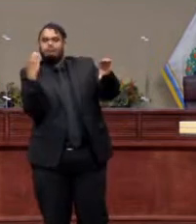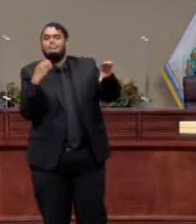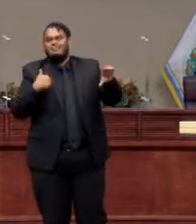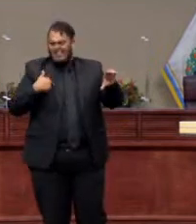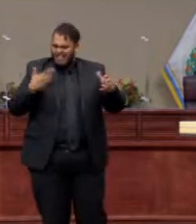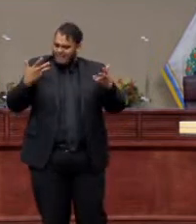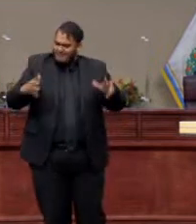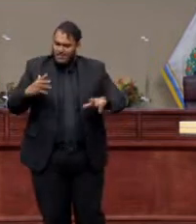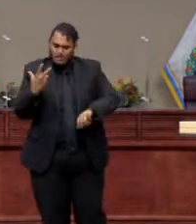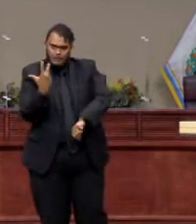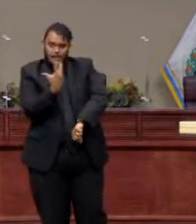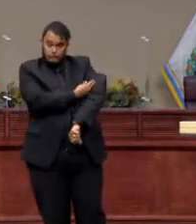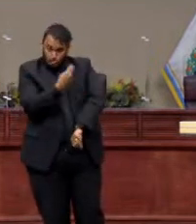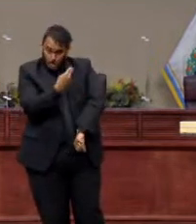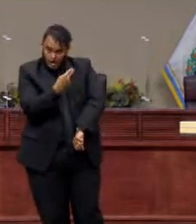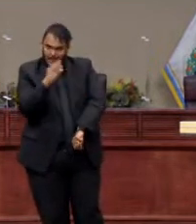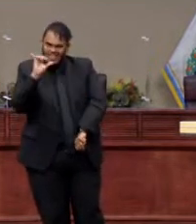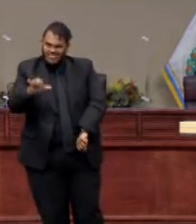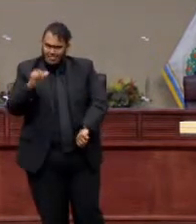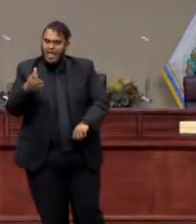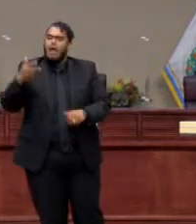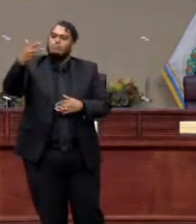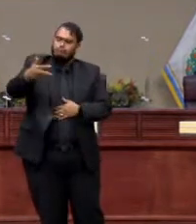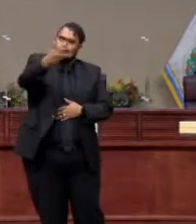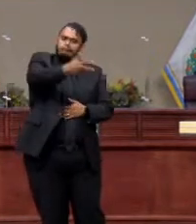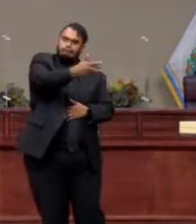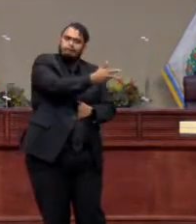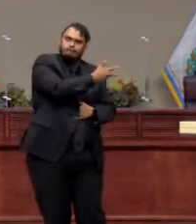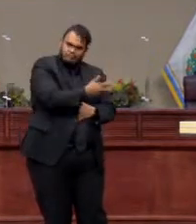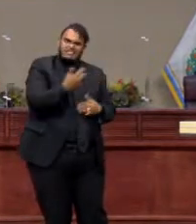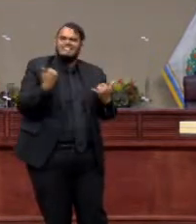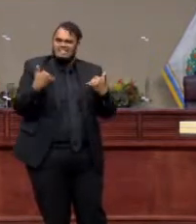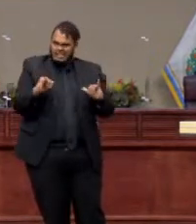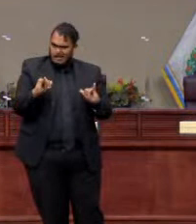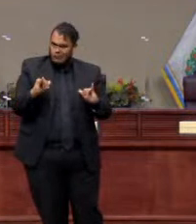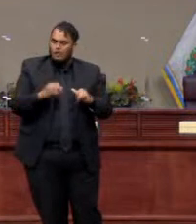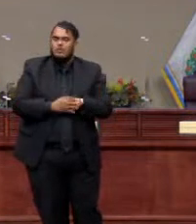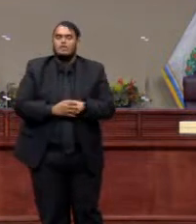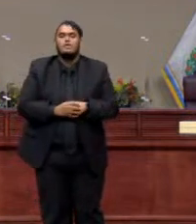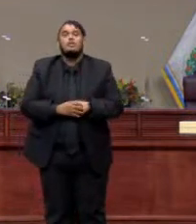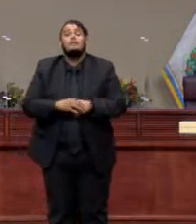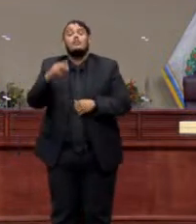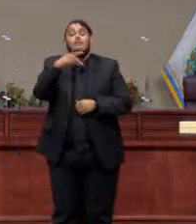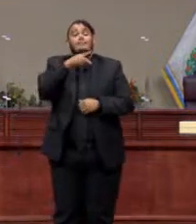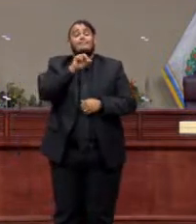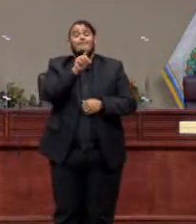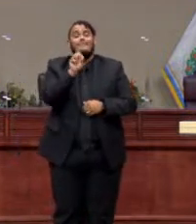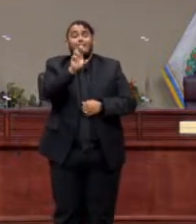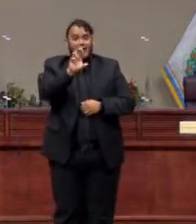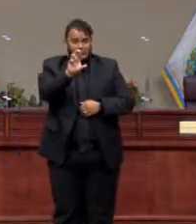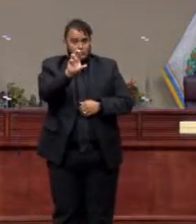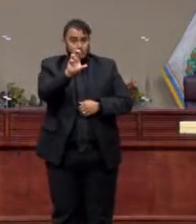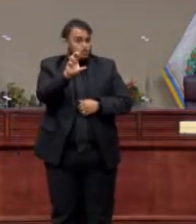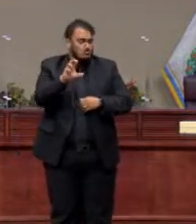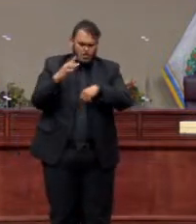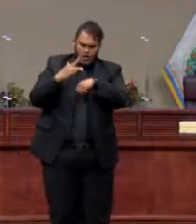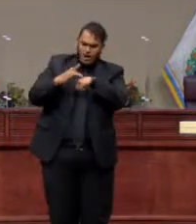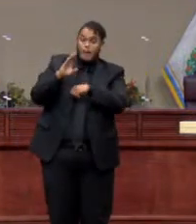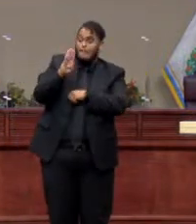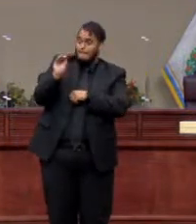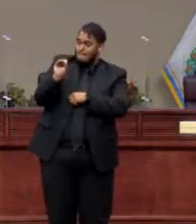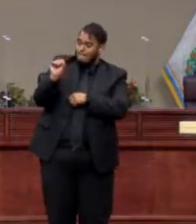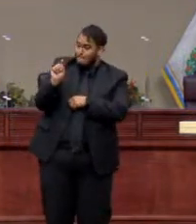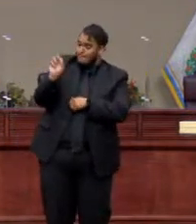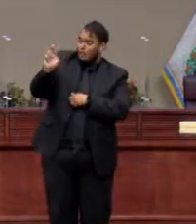operation is moving around. As a reminder, the Pfizer booster shot is available to those 65 years